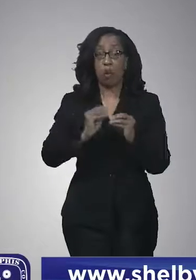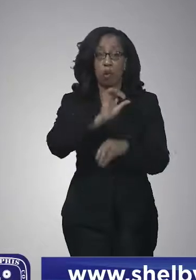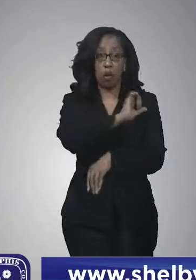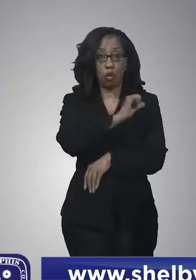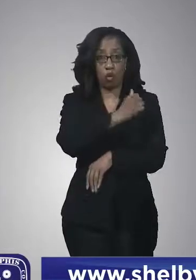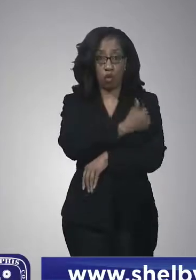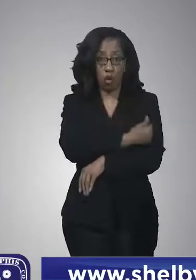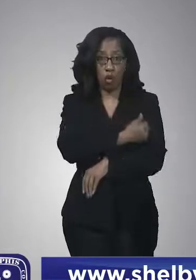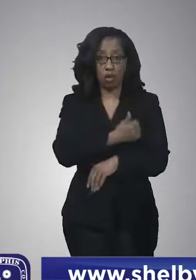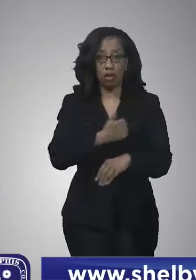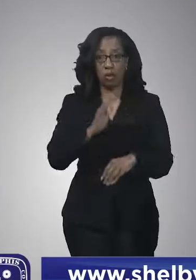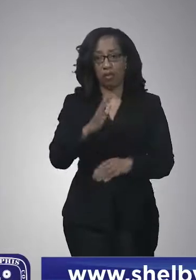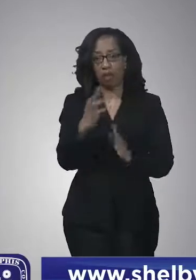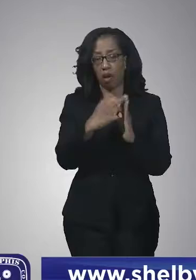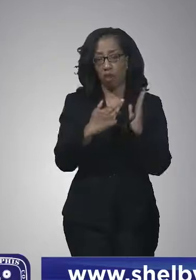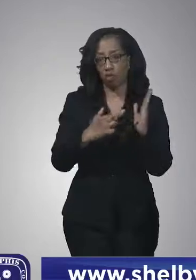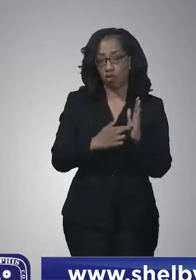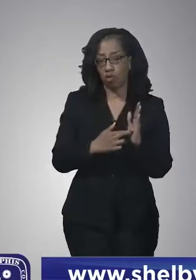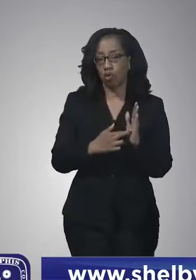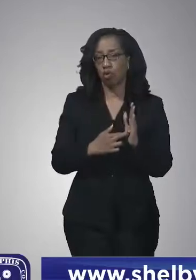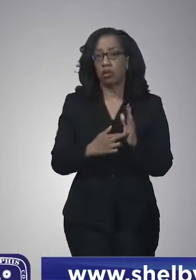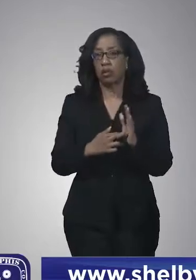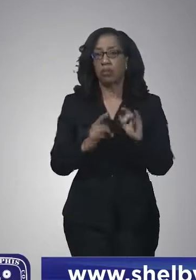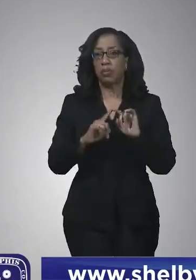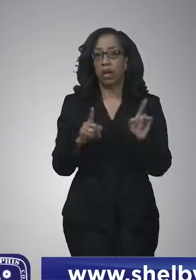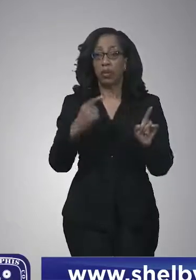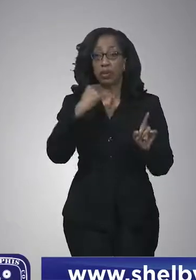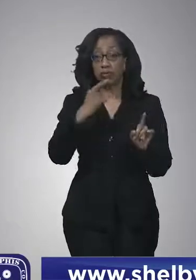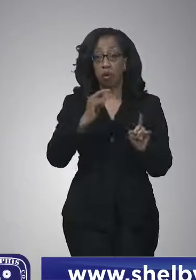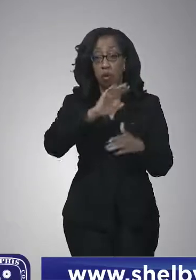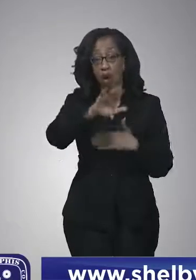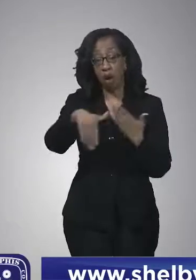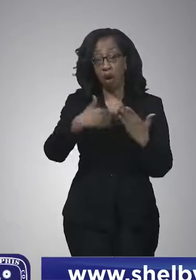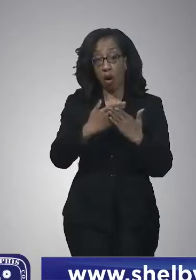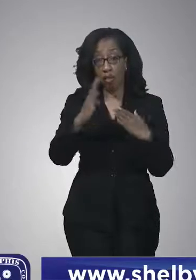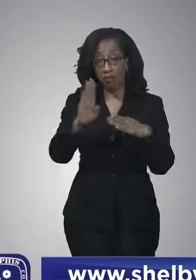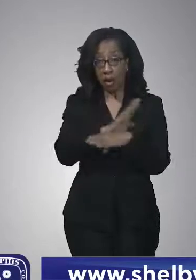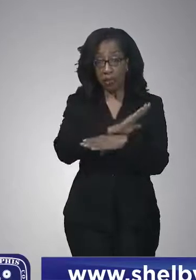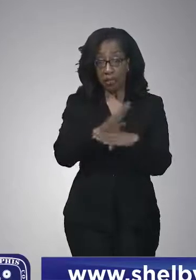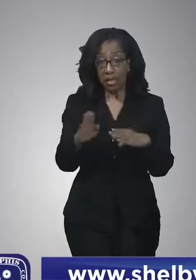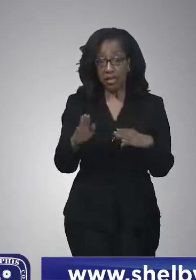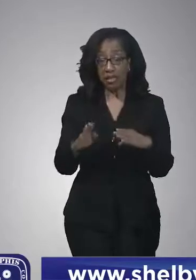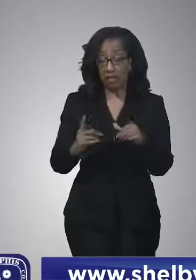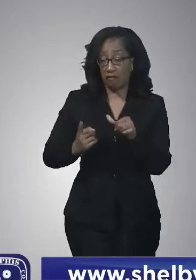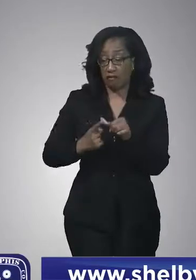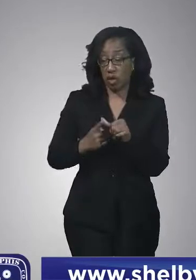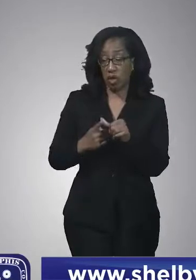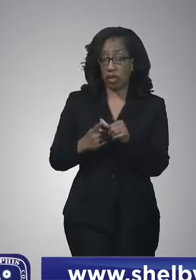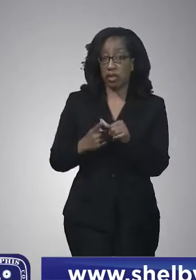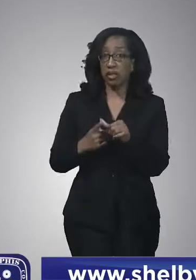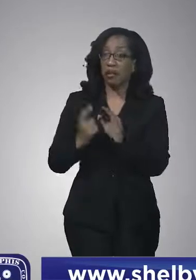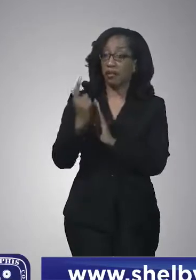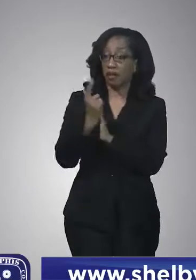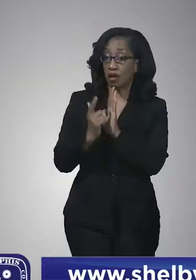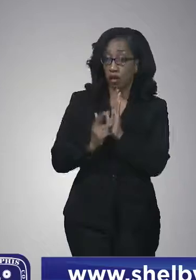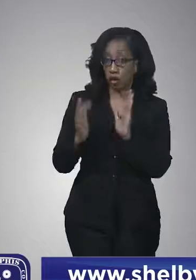of employment, but we have told all businesses to make sure that they consult with their attorneys first